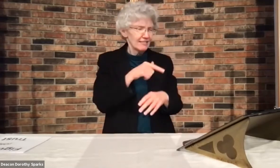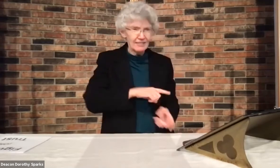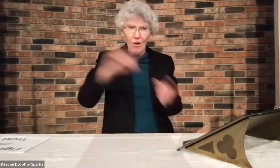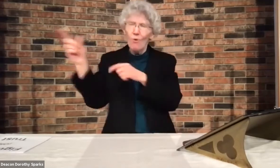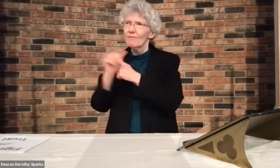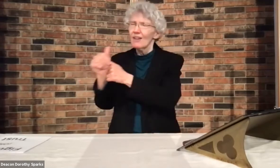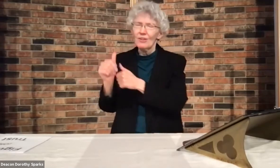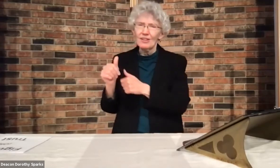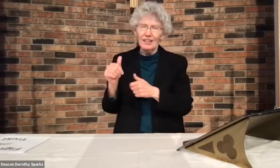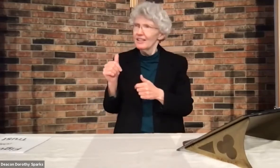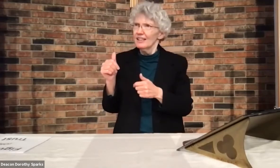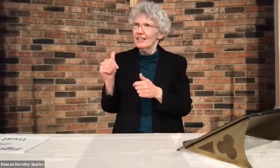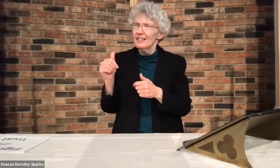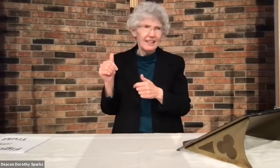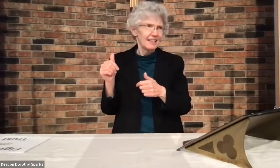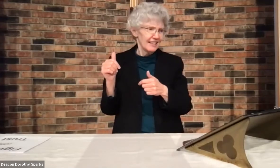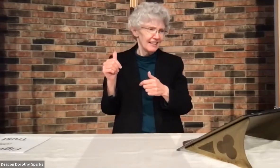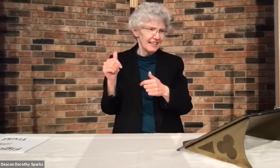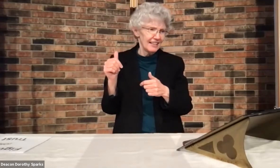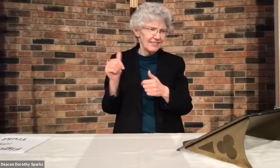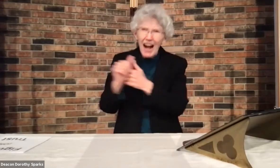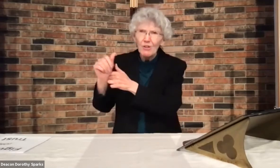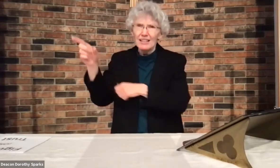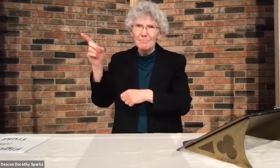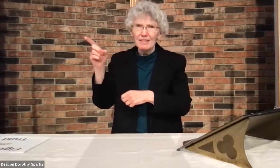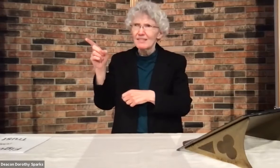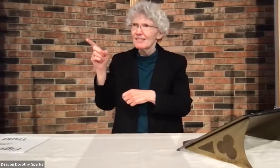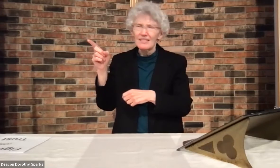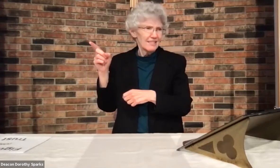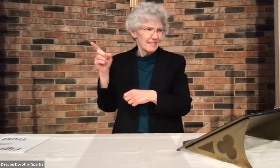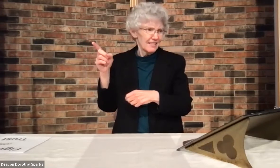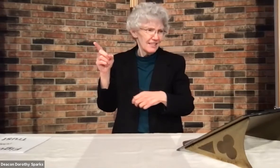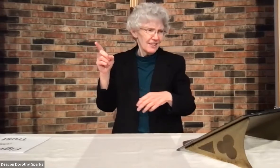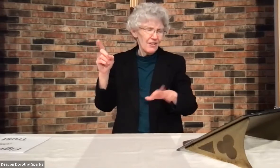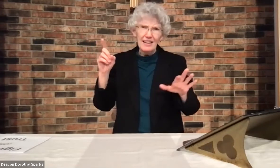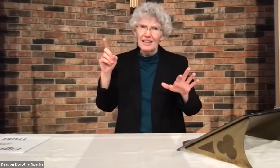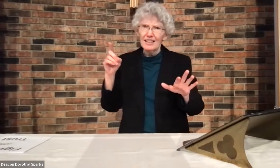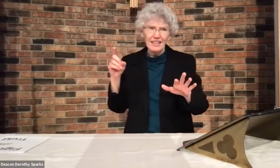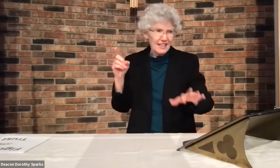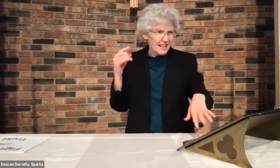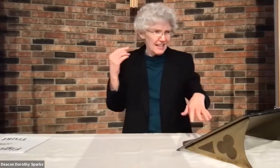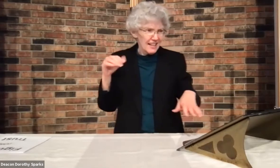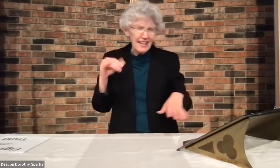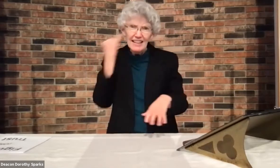And then on this one day, Jesus spoke to him and said, "Follow me."